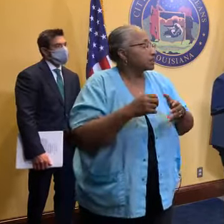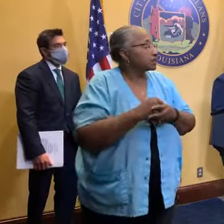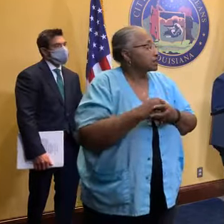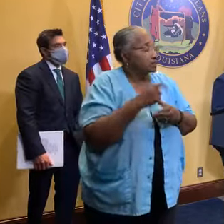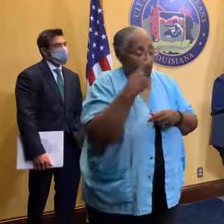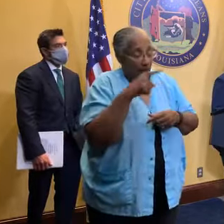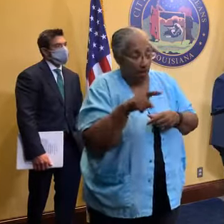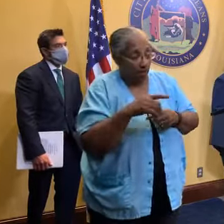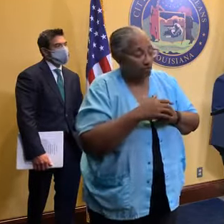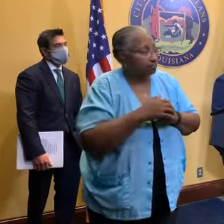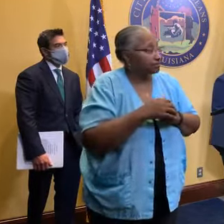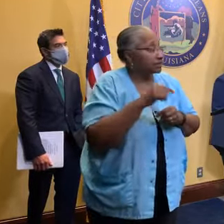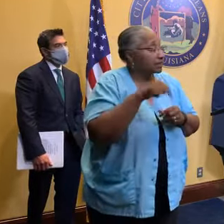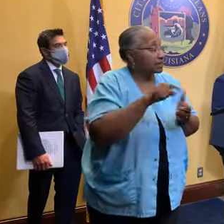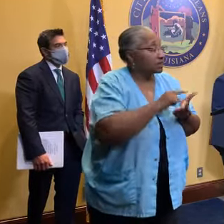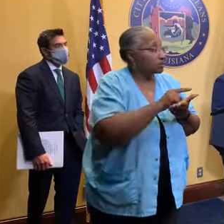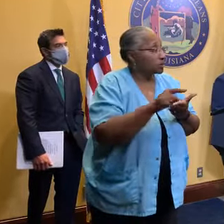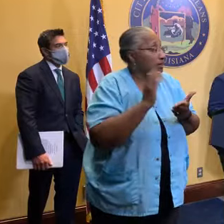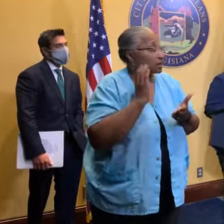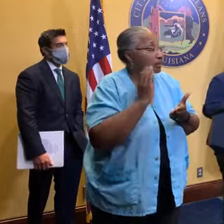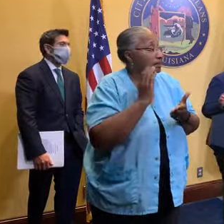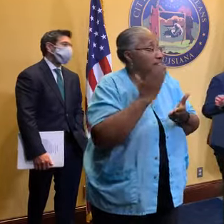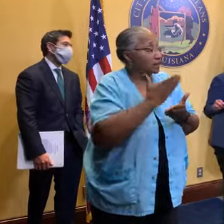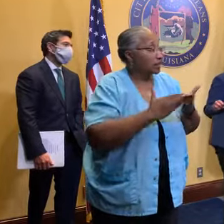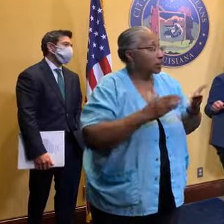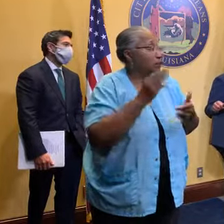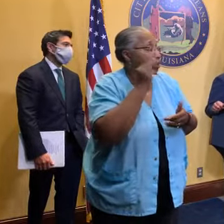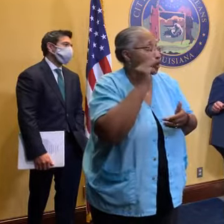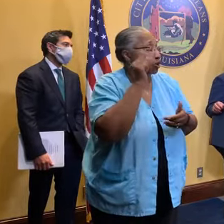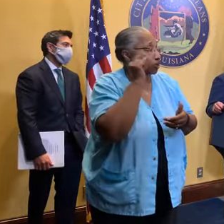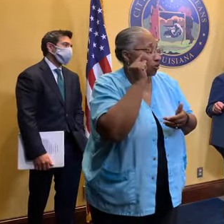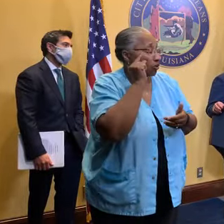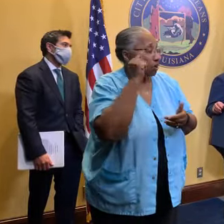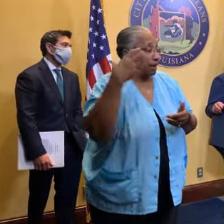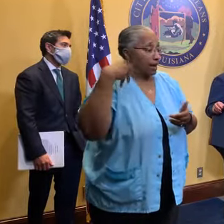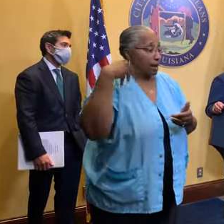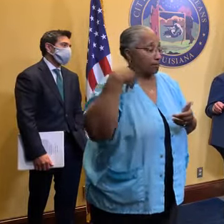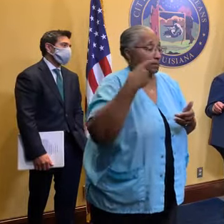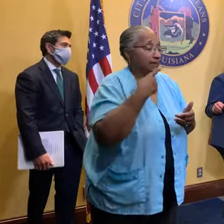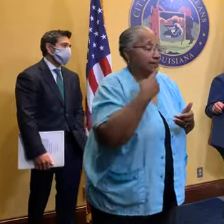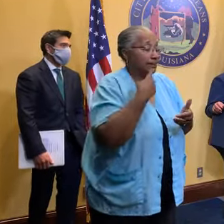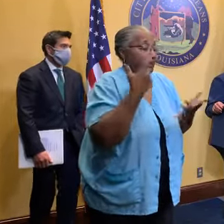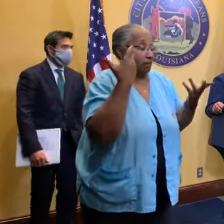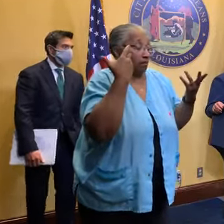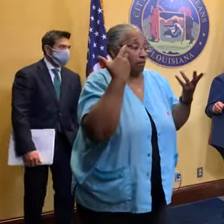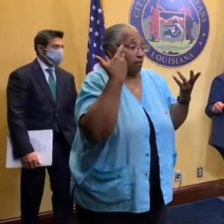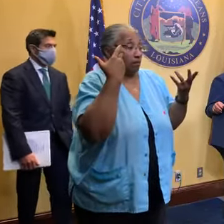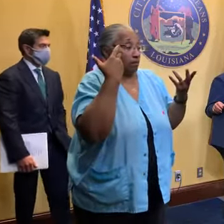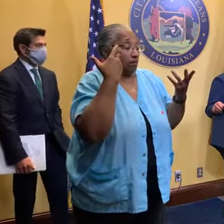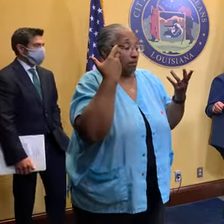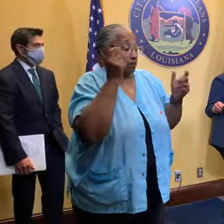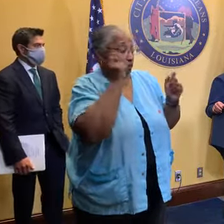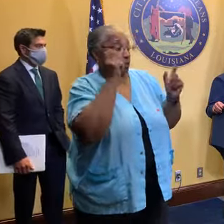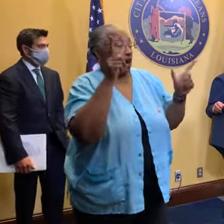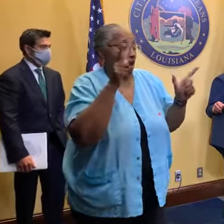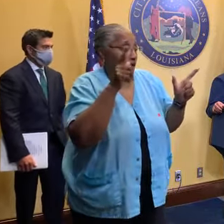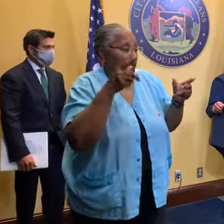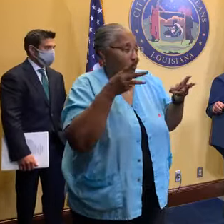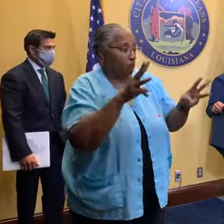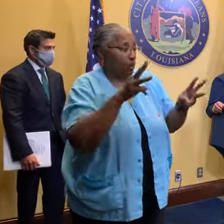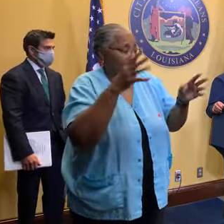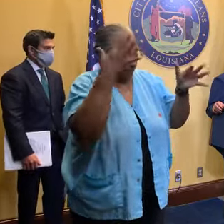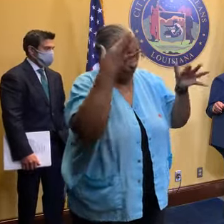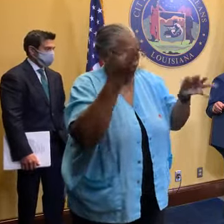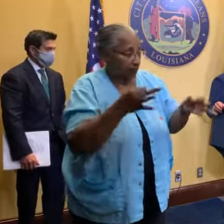mind. This weekend, some Carnival captains said they were a little caught off guard by the way the decision was announced. Mm-hmm. What's